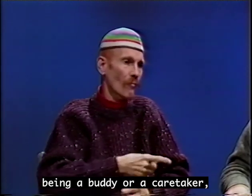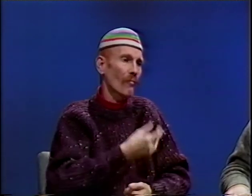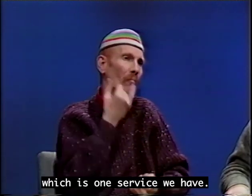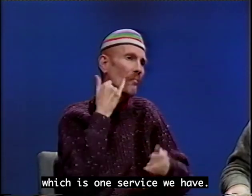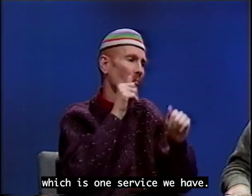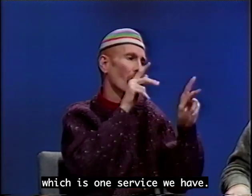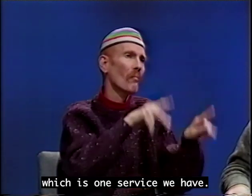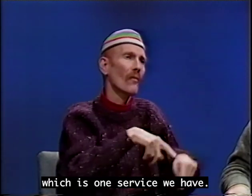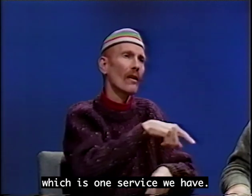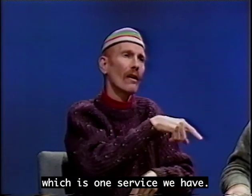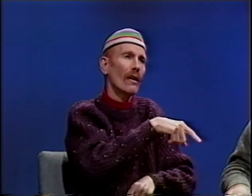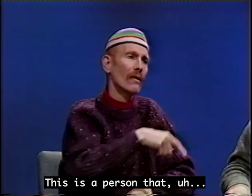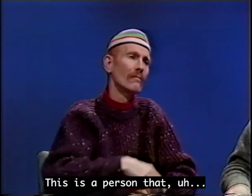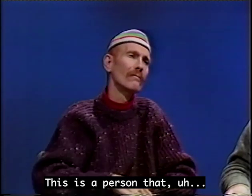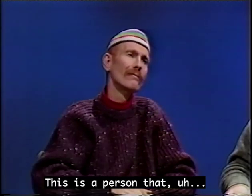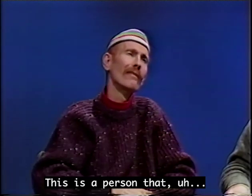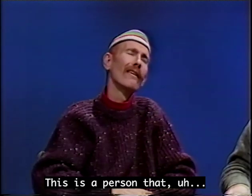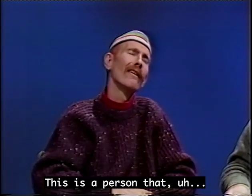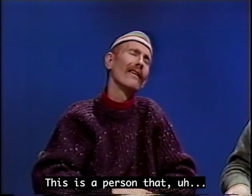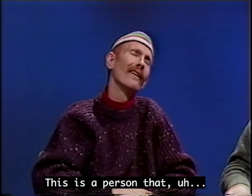which is one service we have. This is a person that